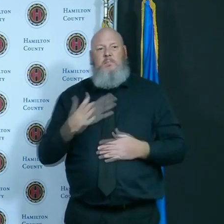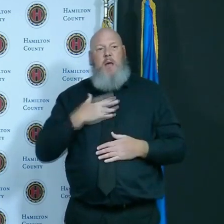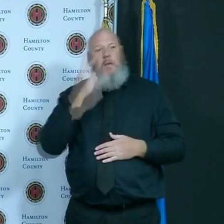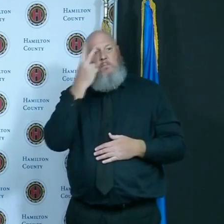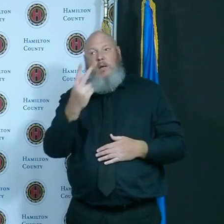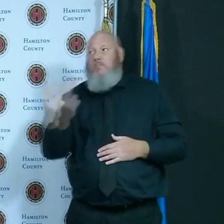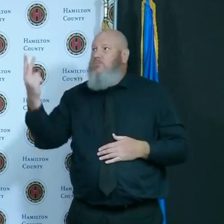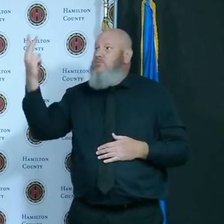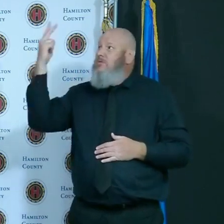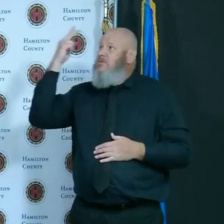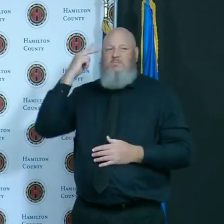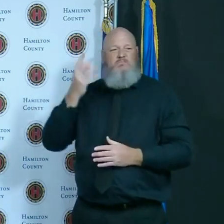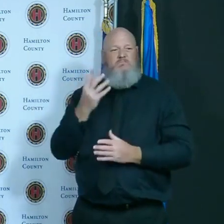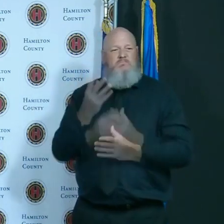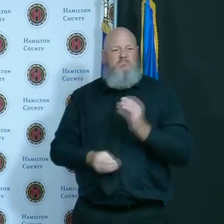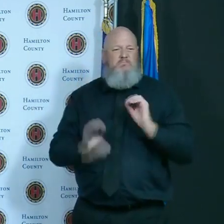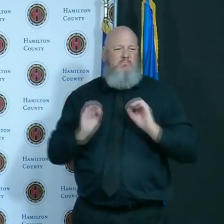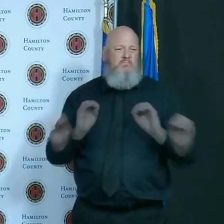make is just gone.